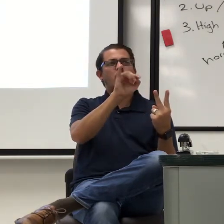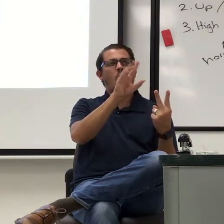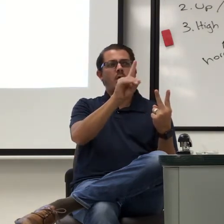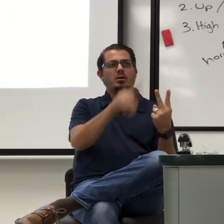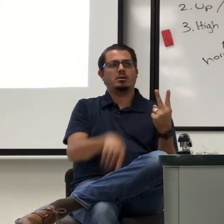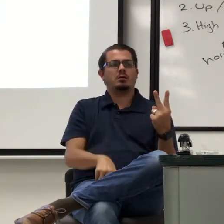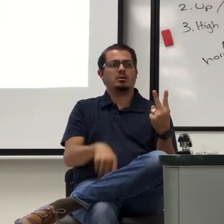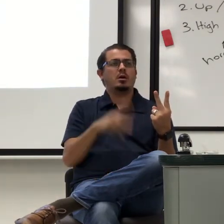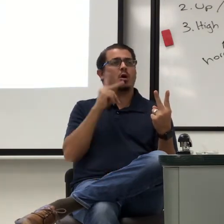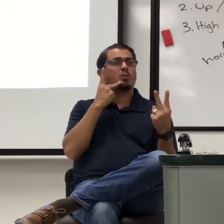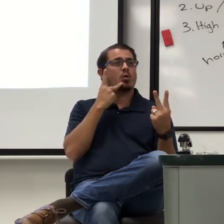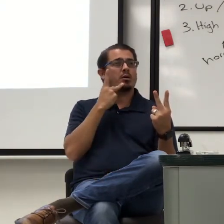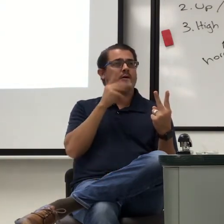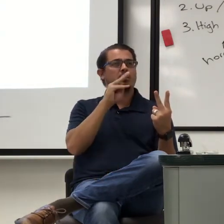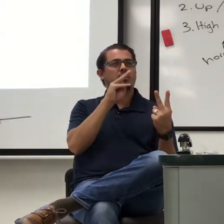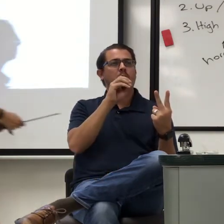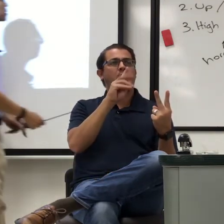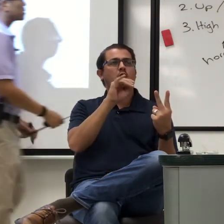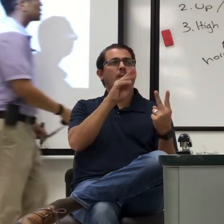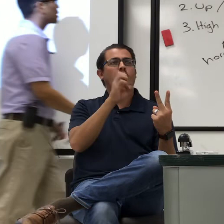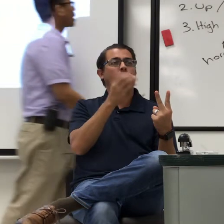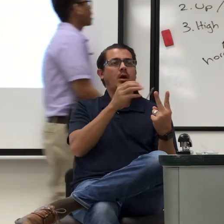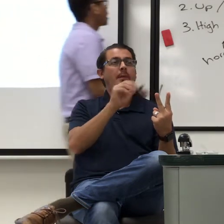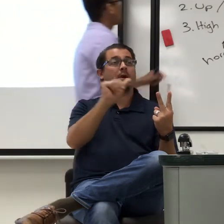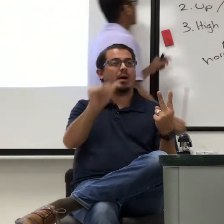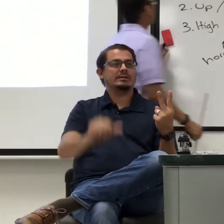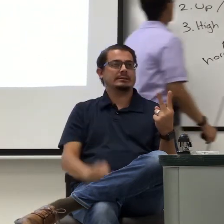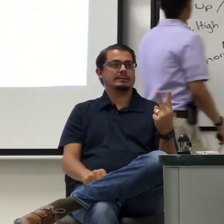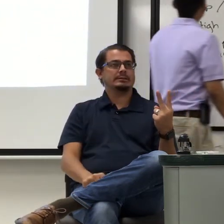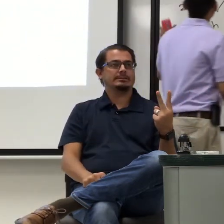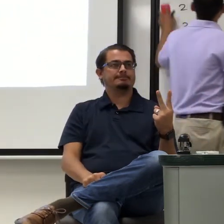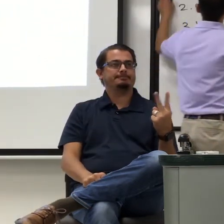Proteins, the monomers are amino acids.